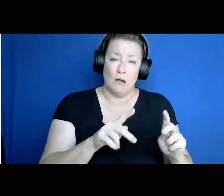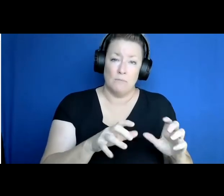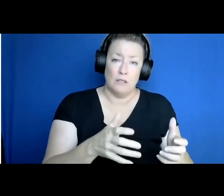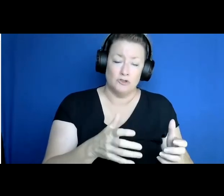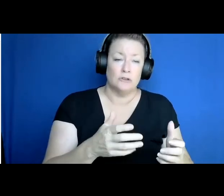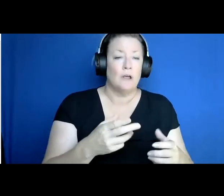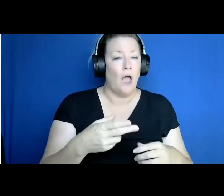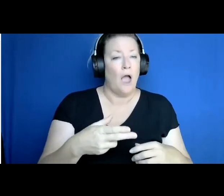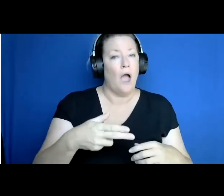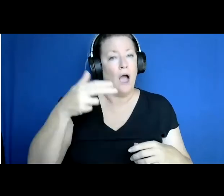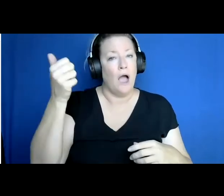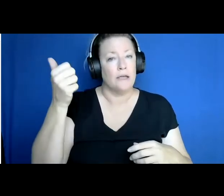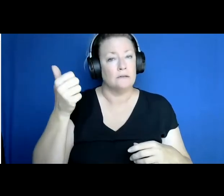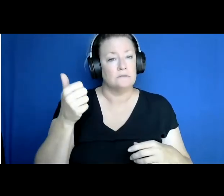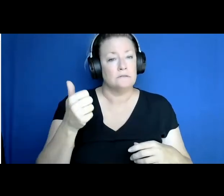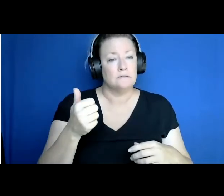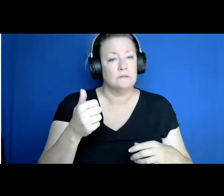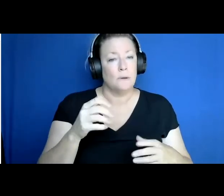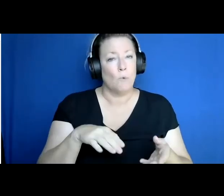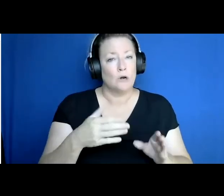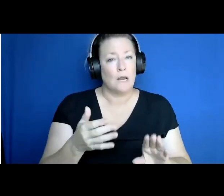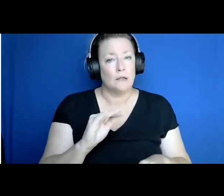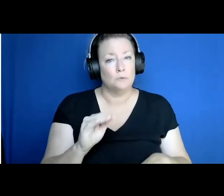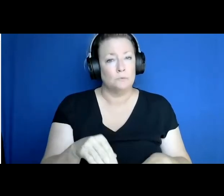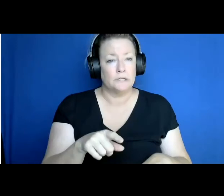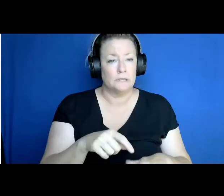excess mortality rate.